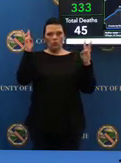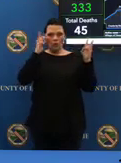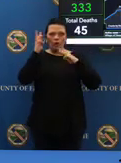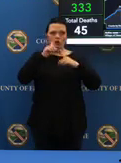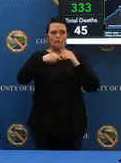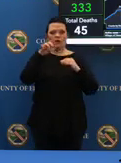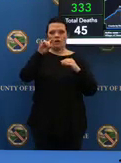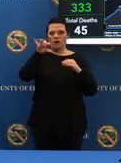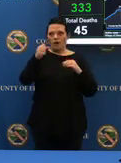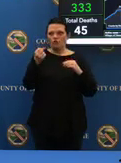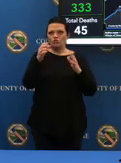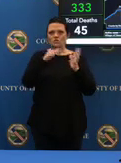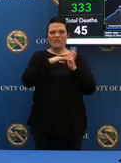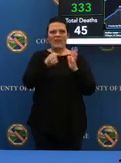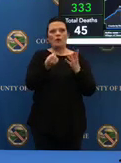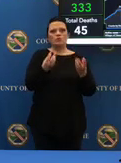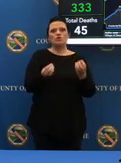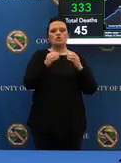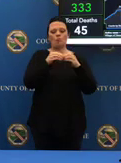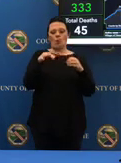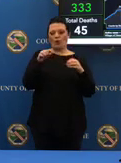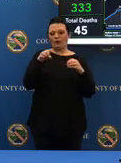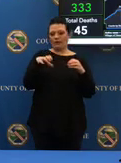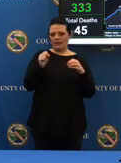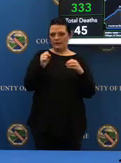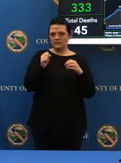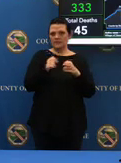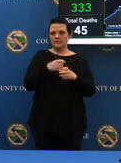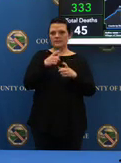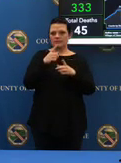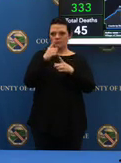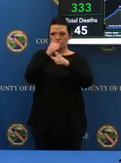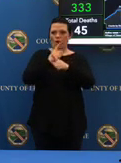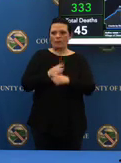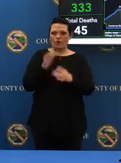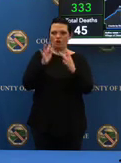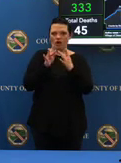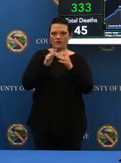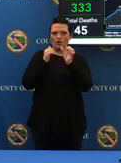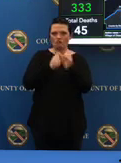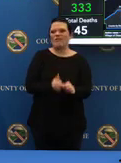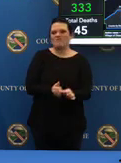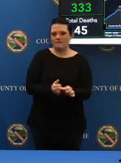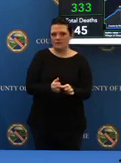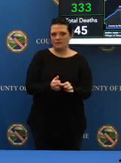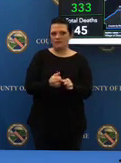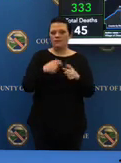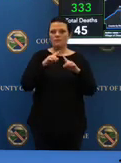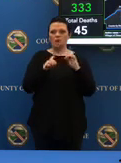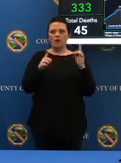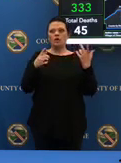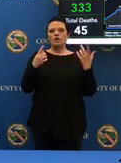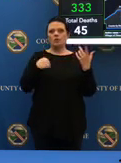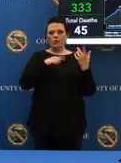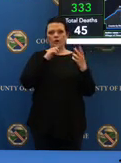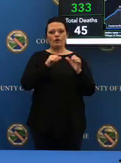and hundreds or thousands of more of cases of being able to do proper contact tracing. But we are continuing to increase testing. I think it's